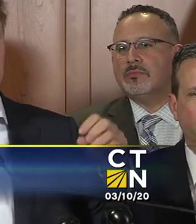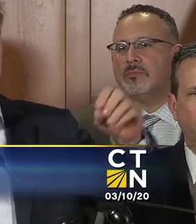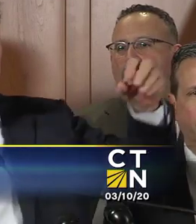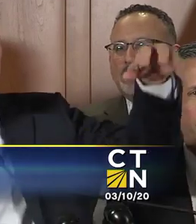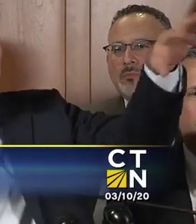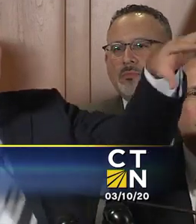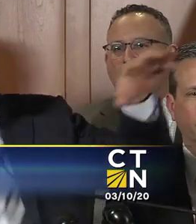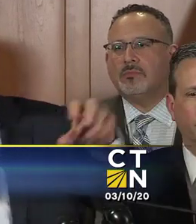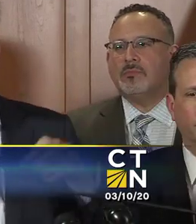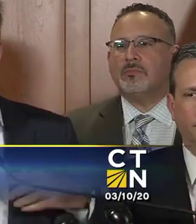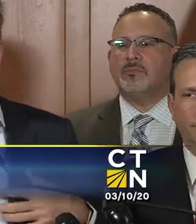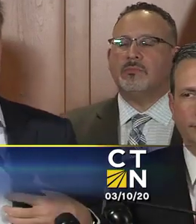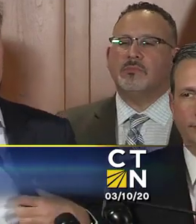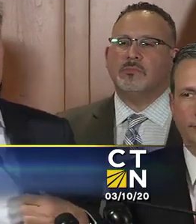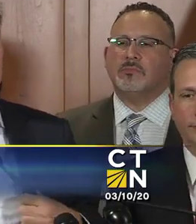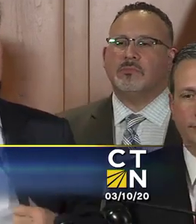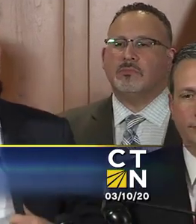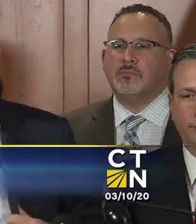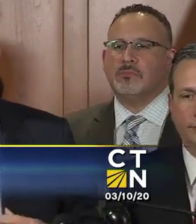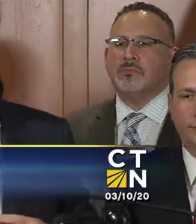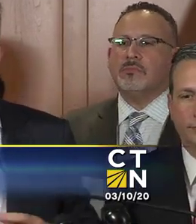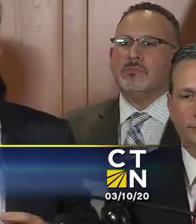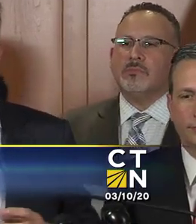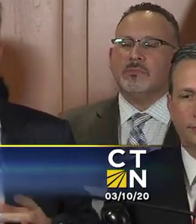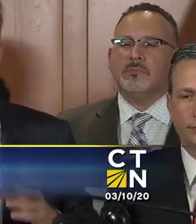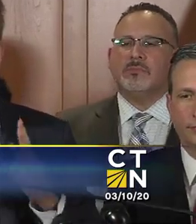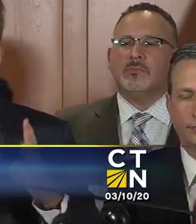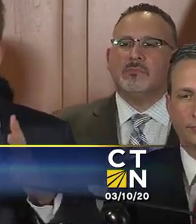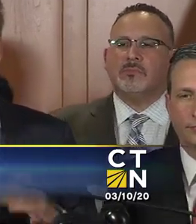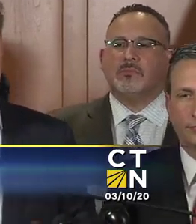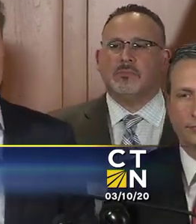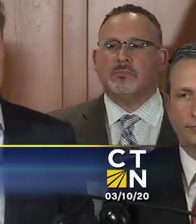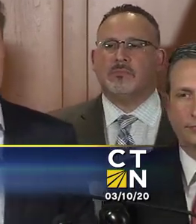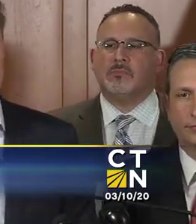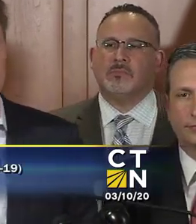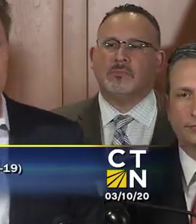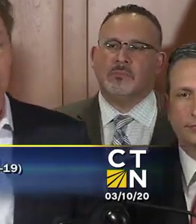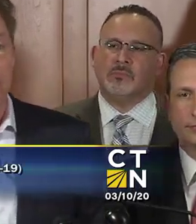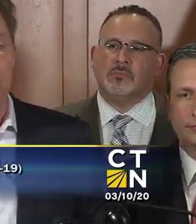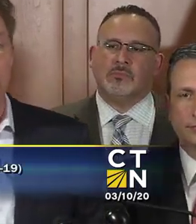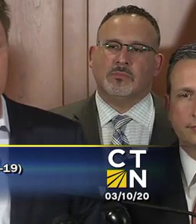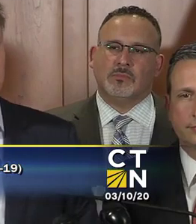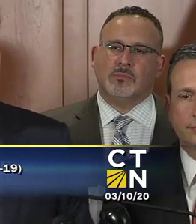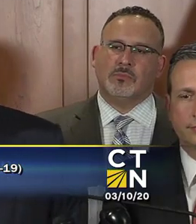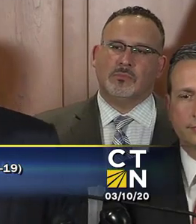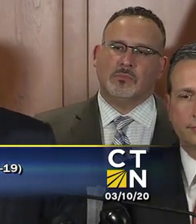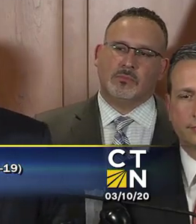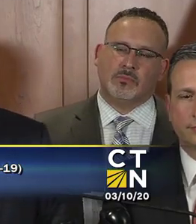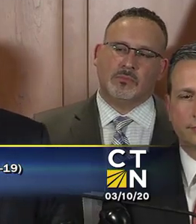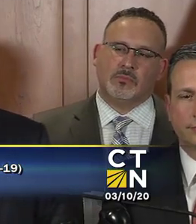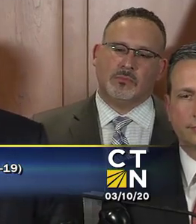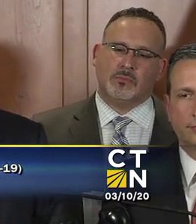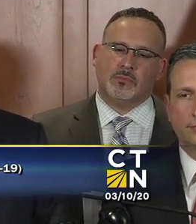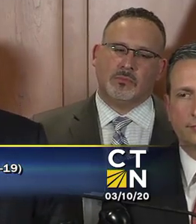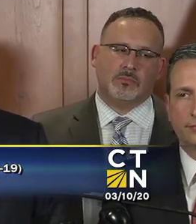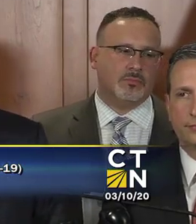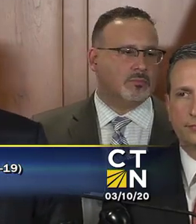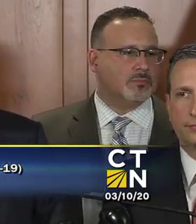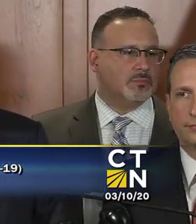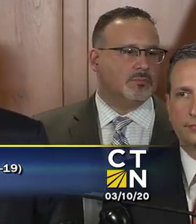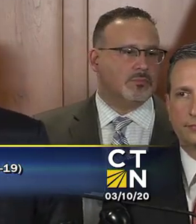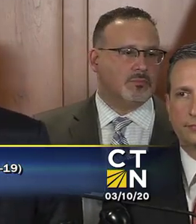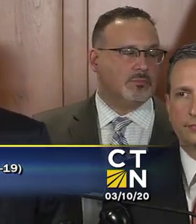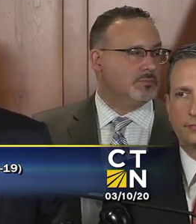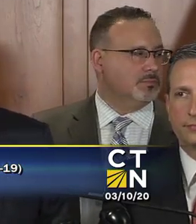dot over New York and a big red dot over parts of Massachusetts, and we're in the middle. And we got to be prepared for what could be